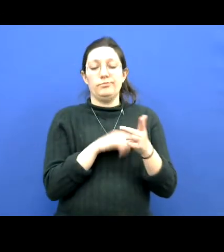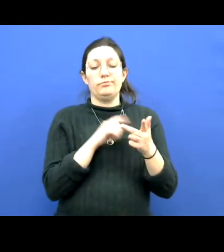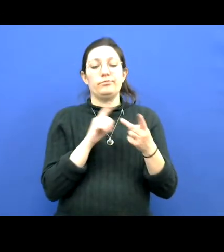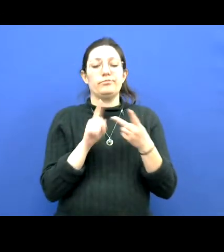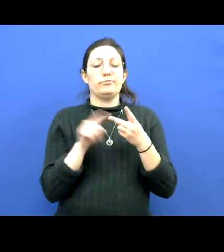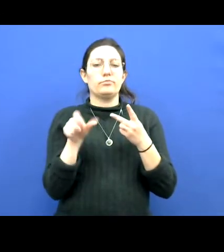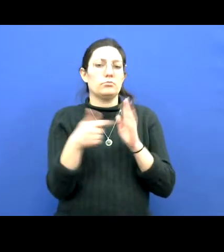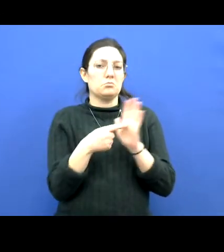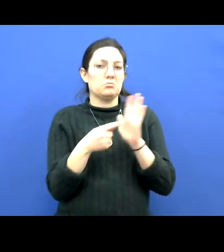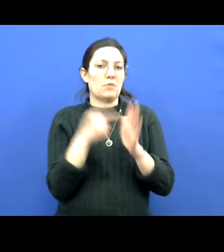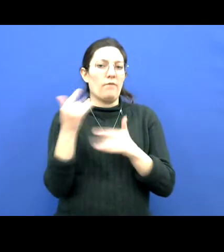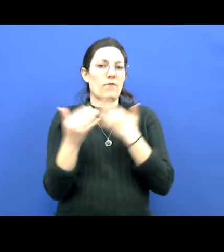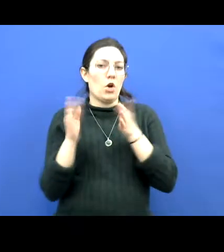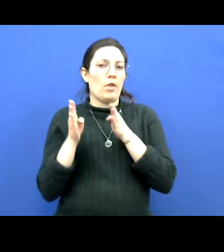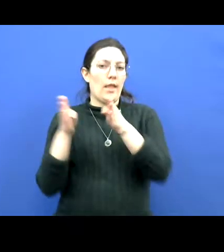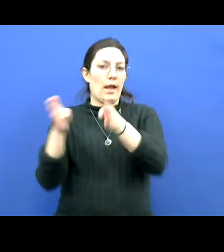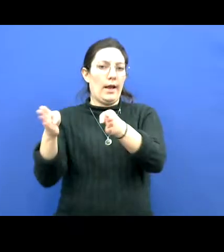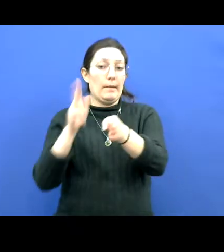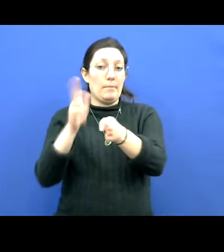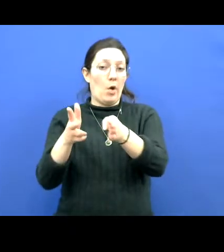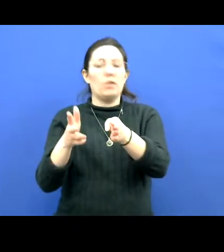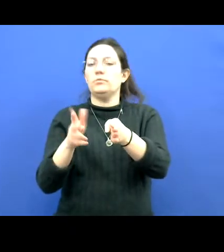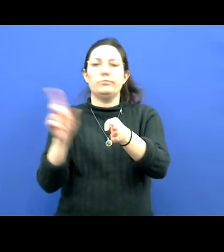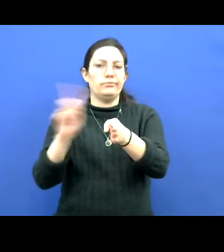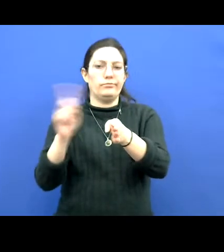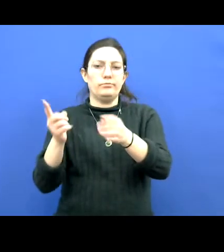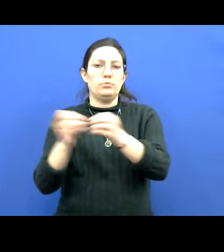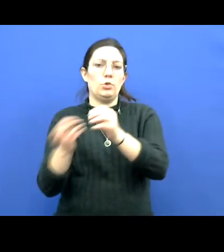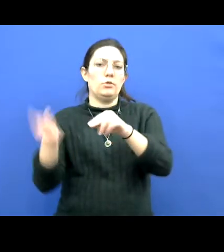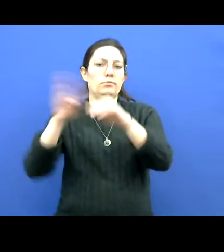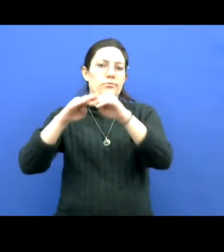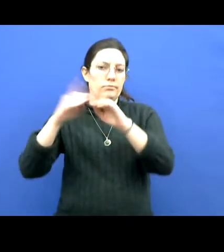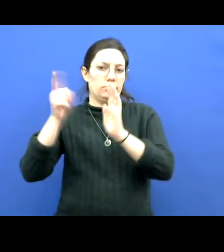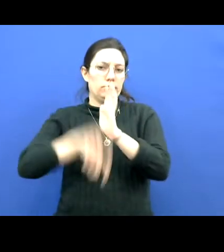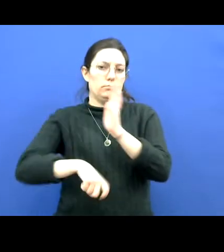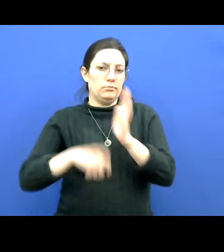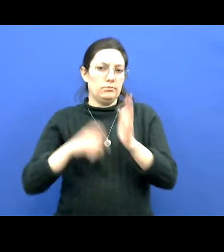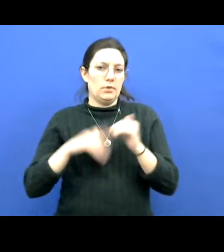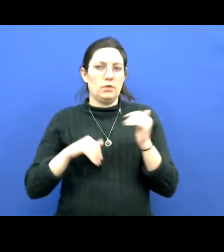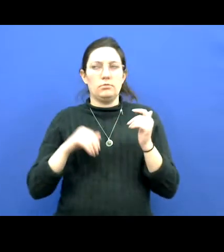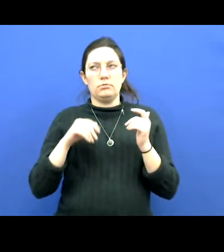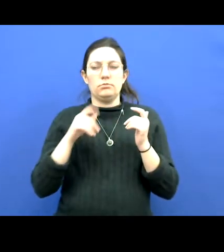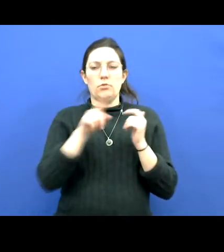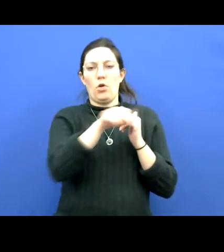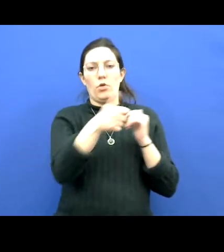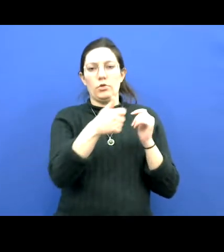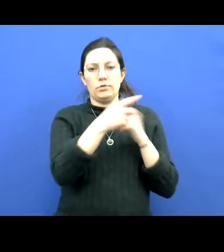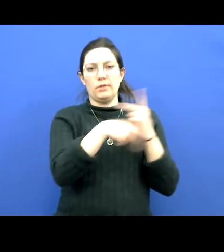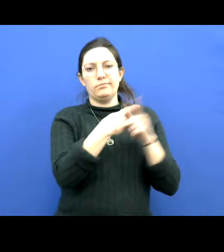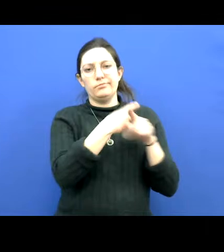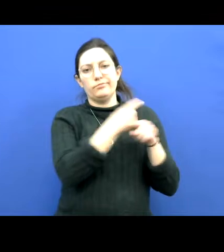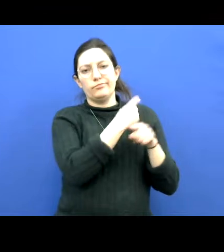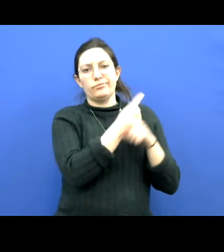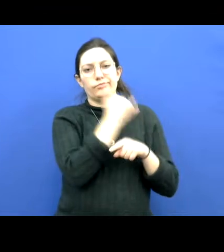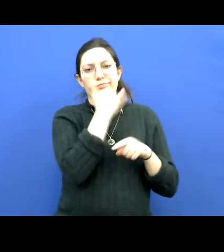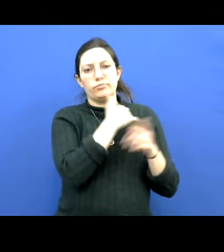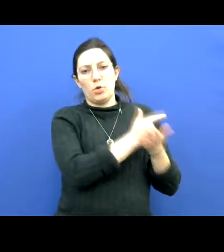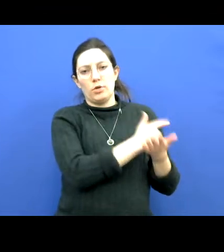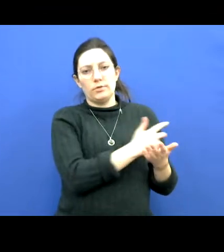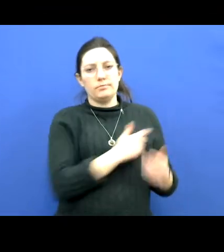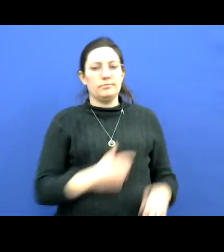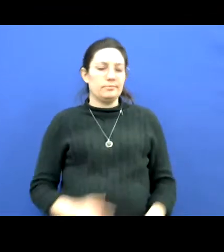is typically a higher penalty than some of the other ones. So one of the other things we wanted to do is like we do with